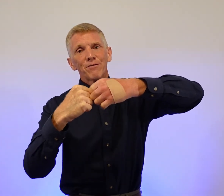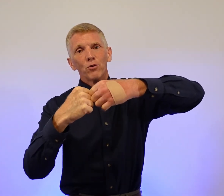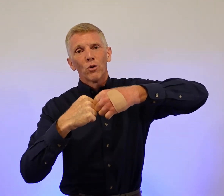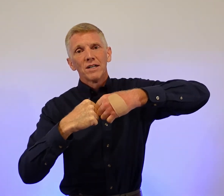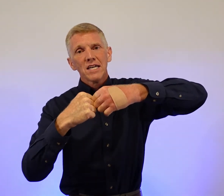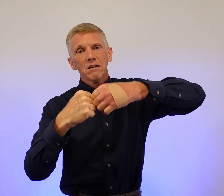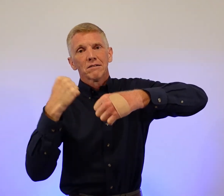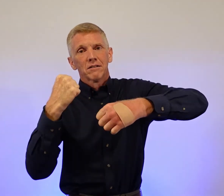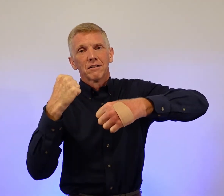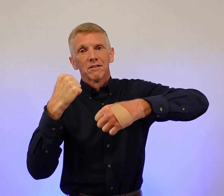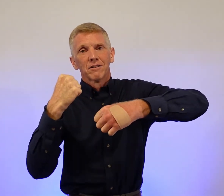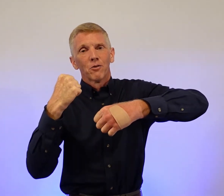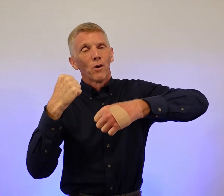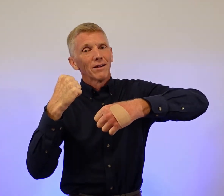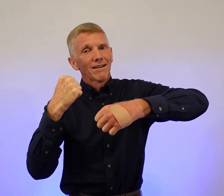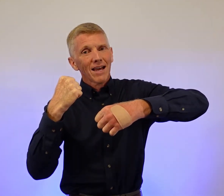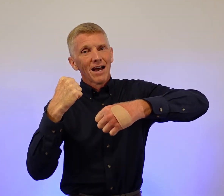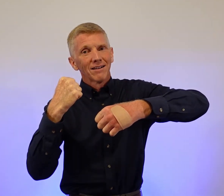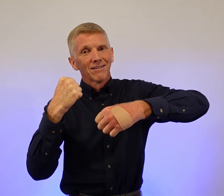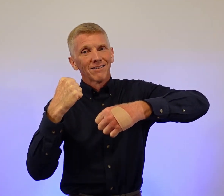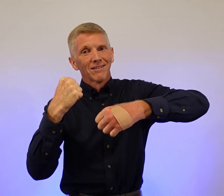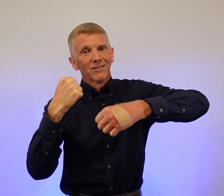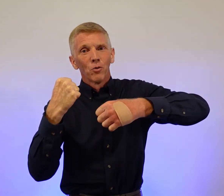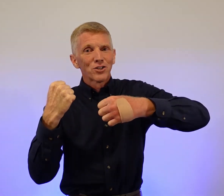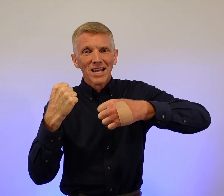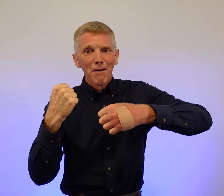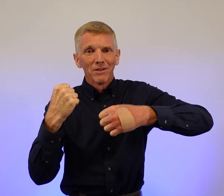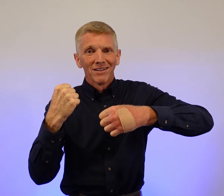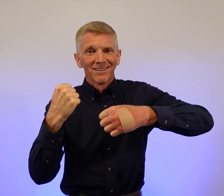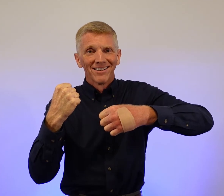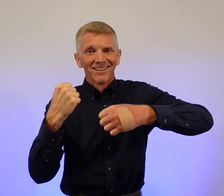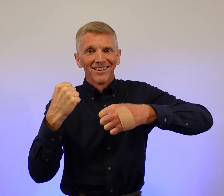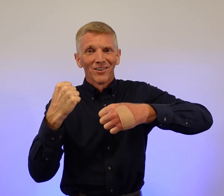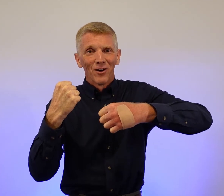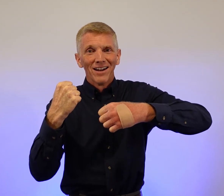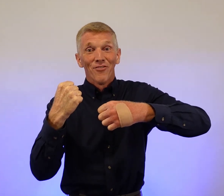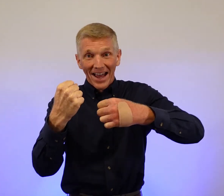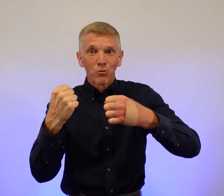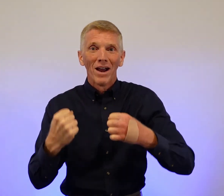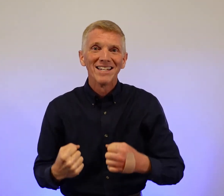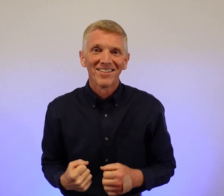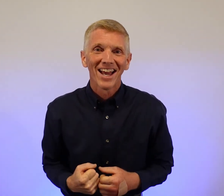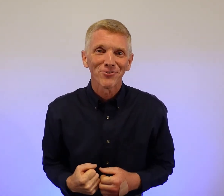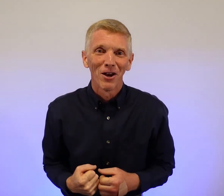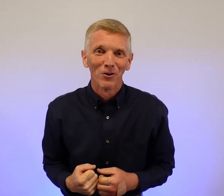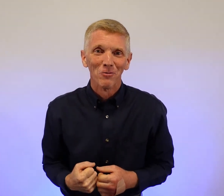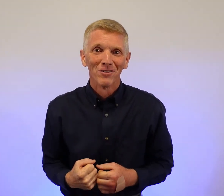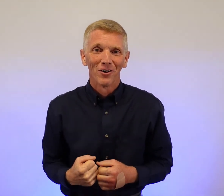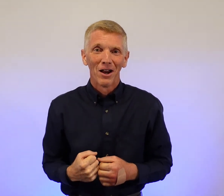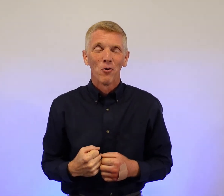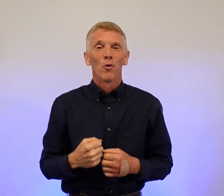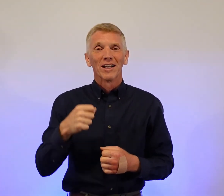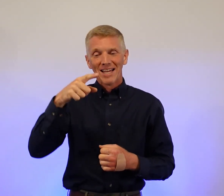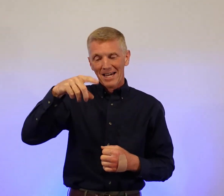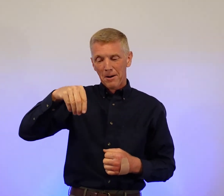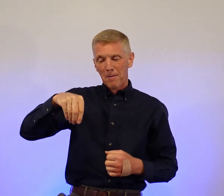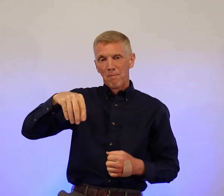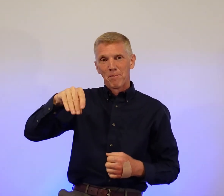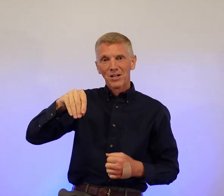your knee went like that? What just happened? Right? That's why he's in the X-ray room. Right? We're going to take a picture